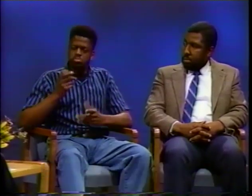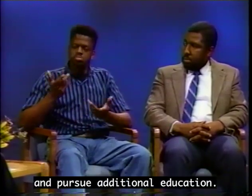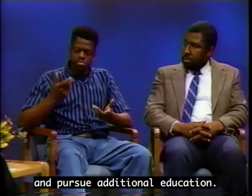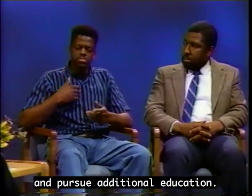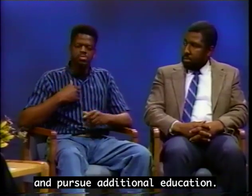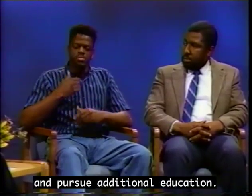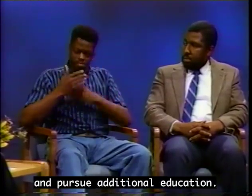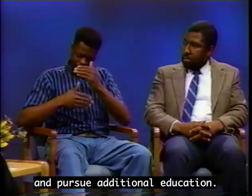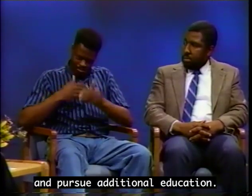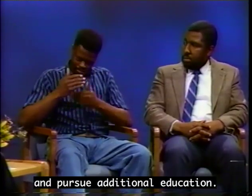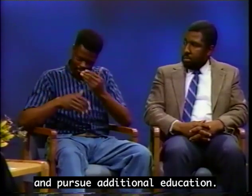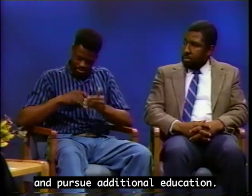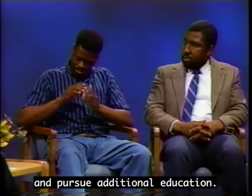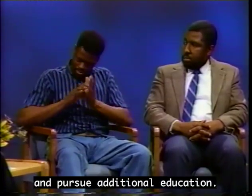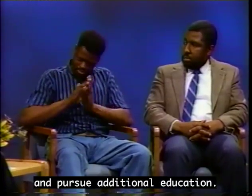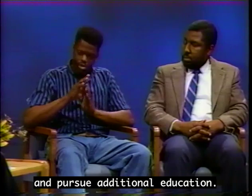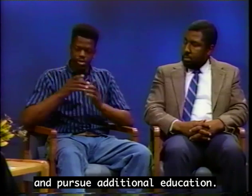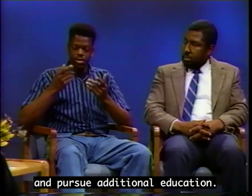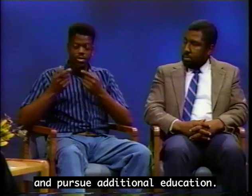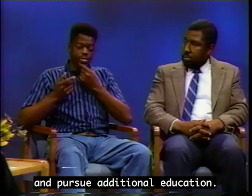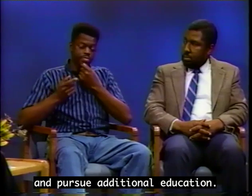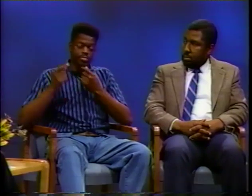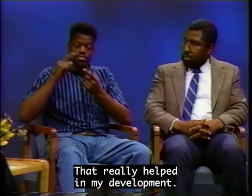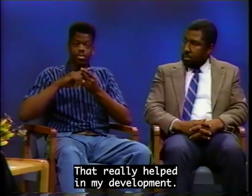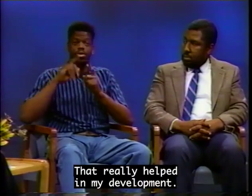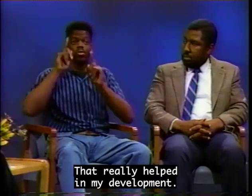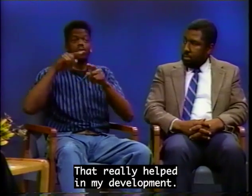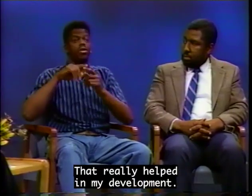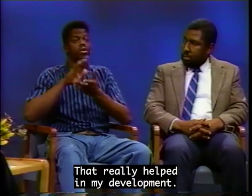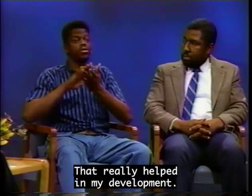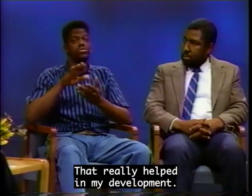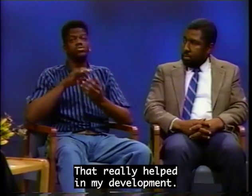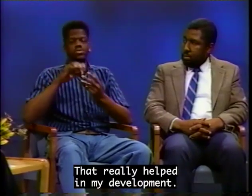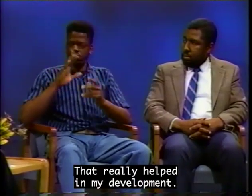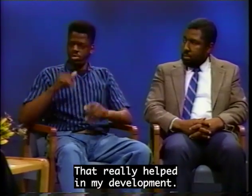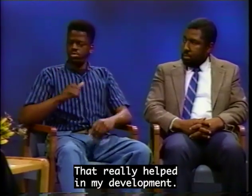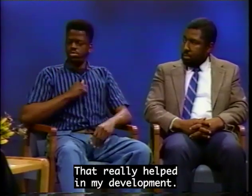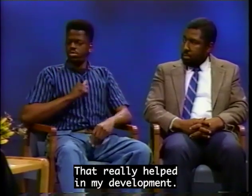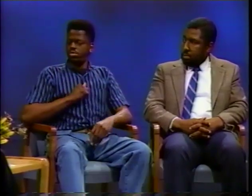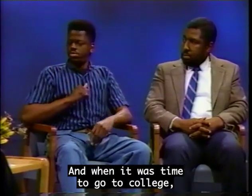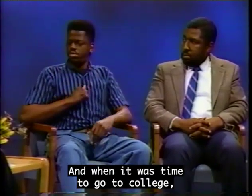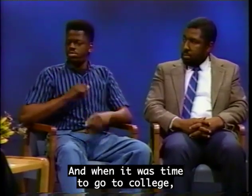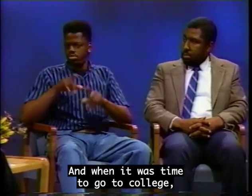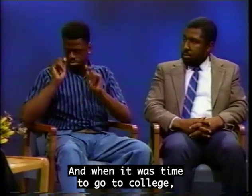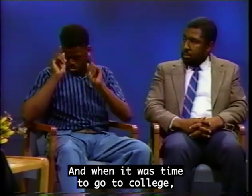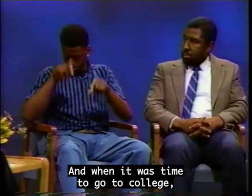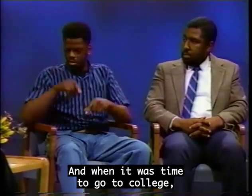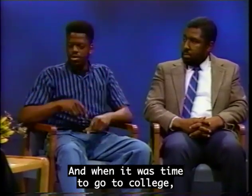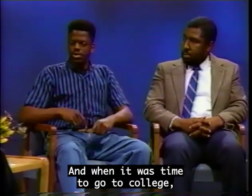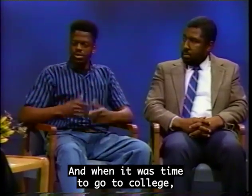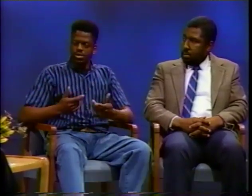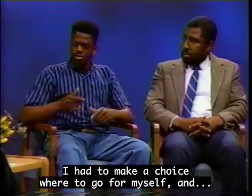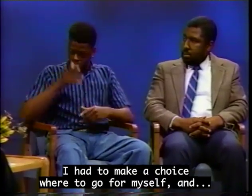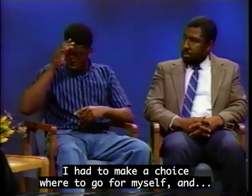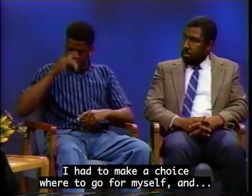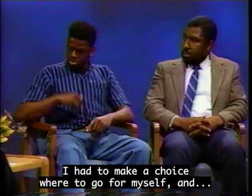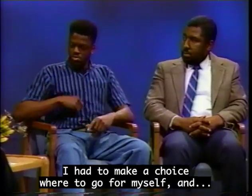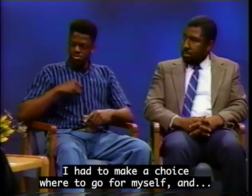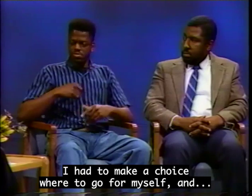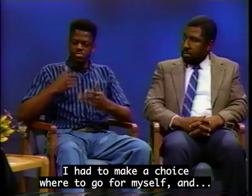and pursue additional education. That really helped in my development. And when it was time to go to college, I had to make a choice where to go